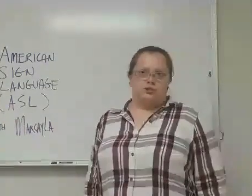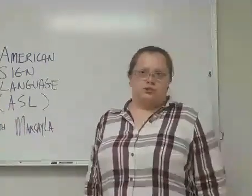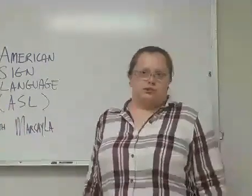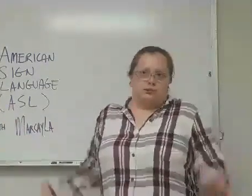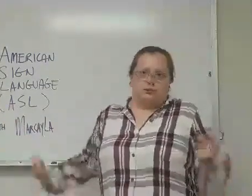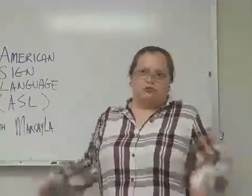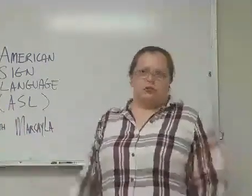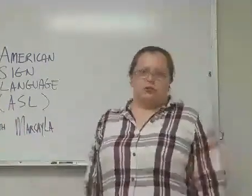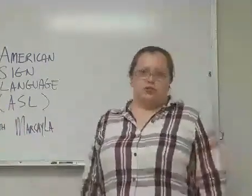just